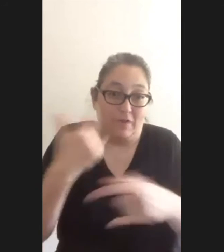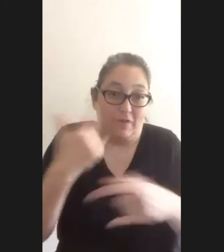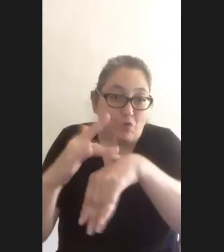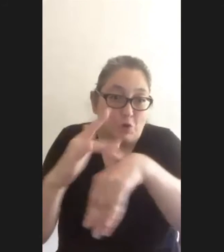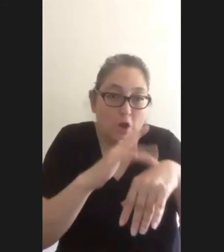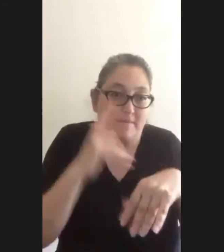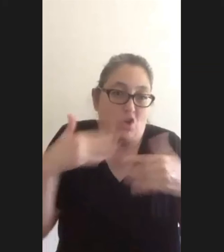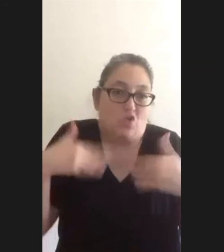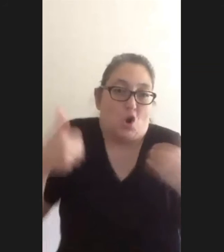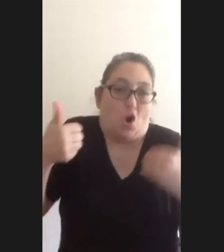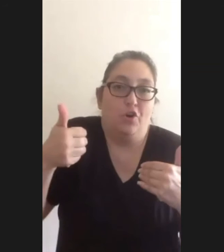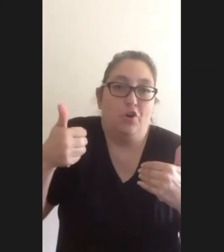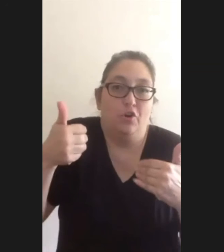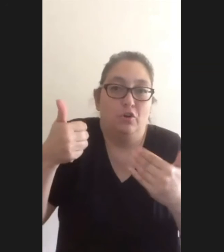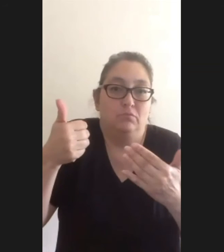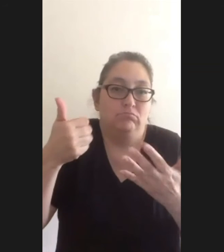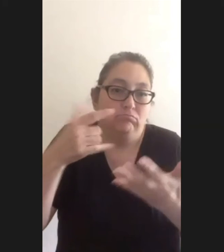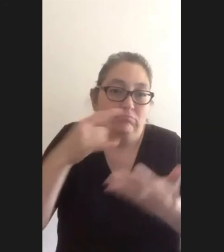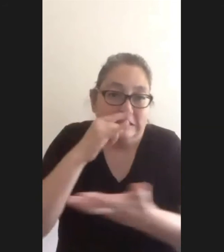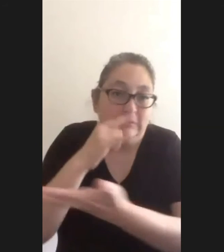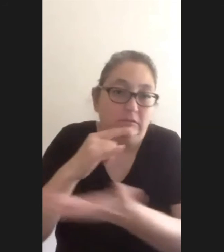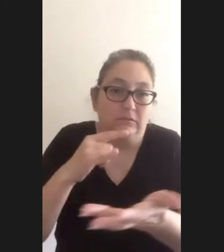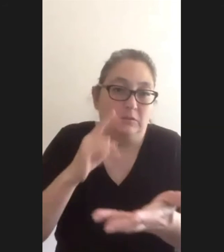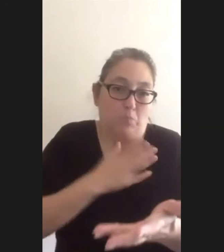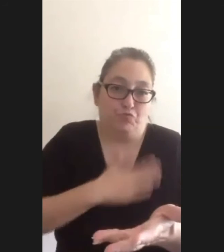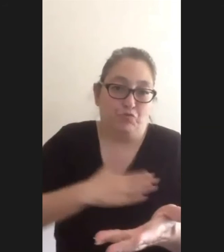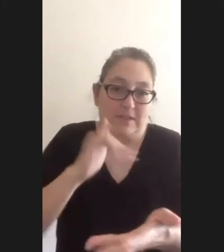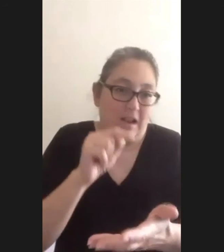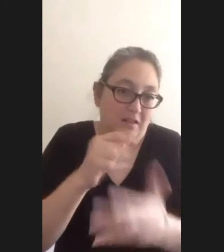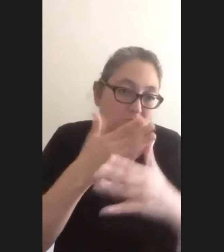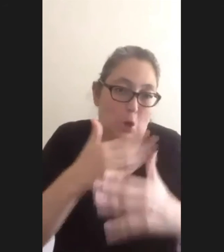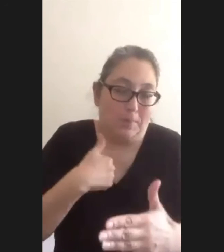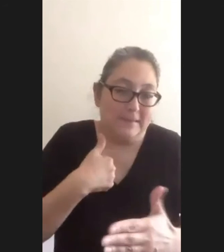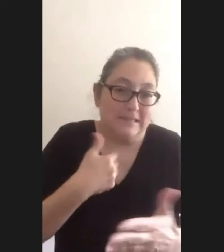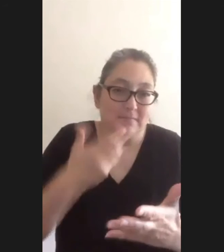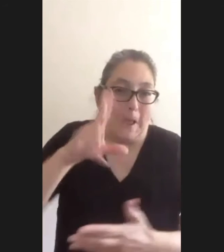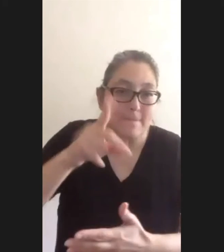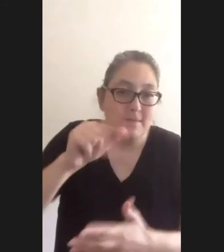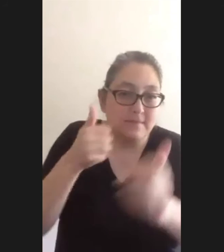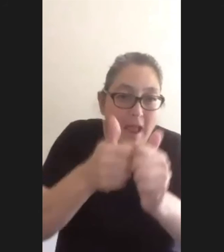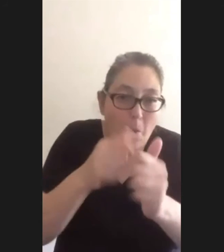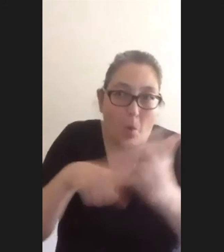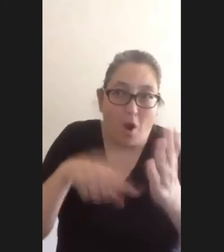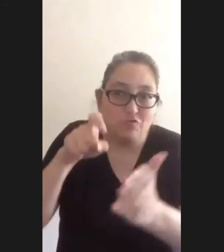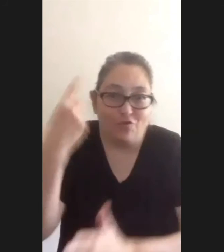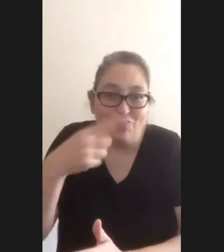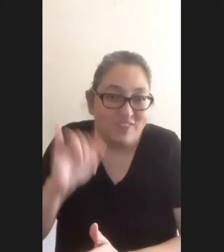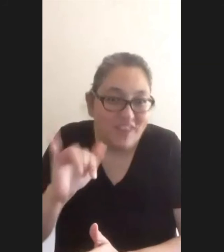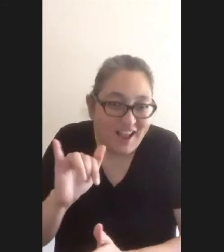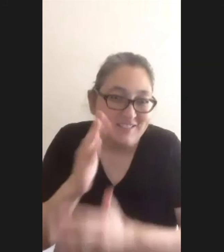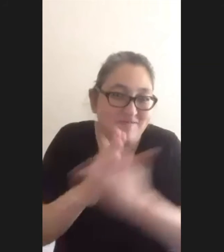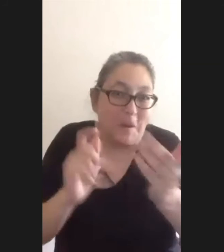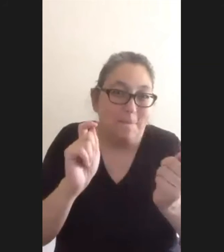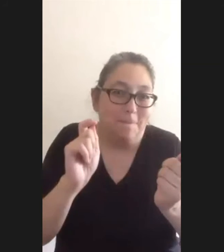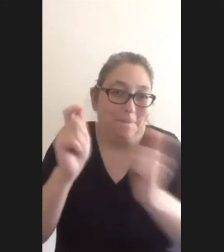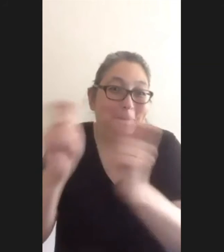different. Mm-hmm. Do you have any resources for younger candidates? Because I would really appreciate that if you could share that with me